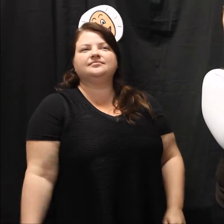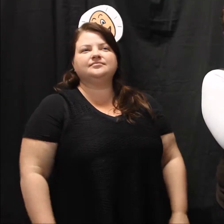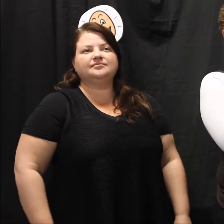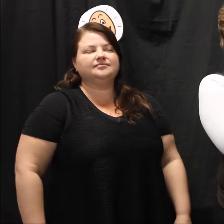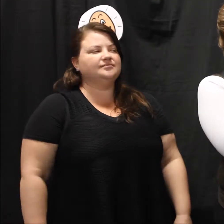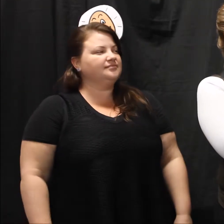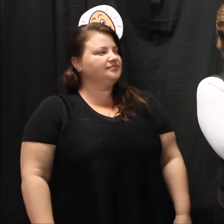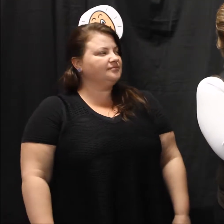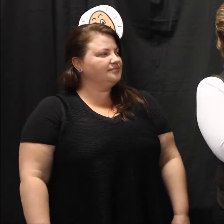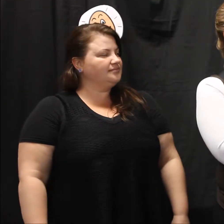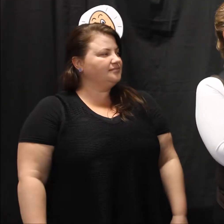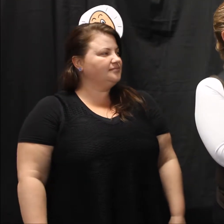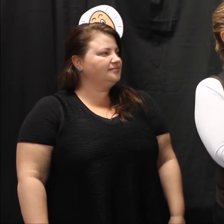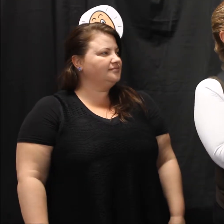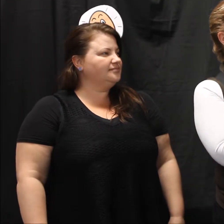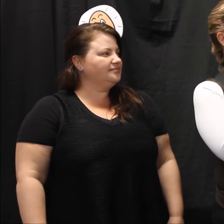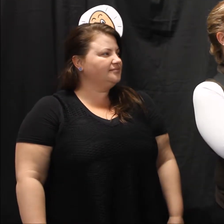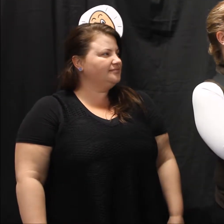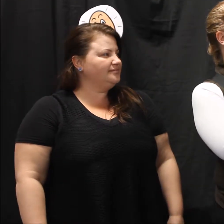bold.